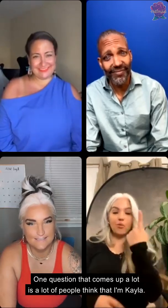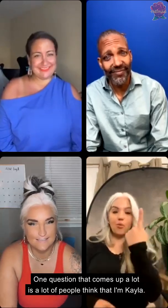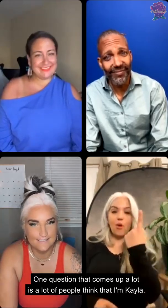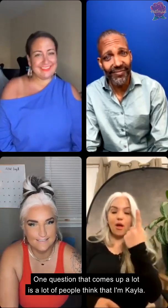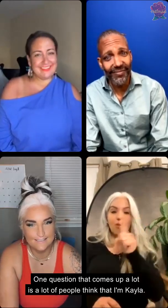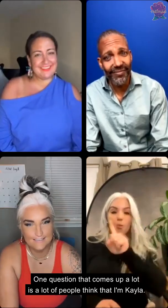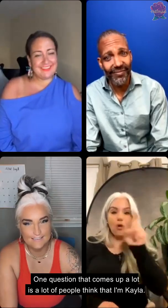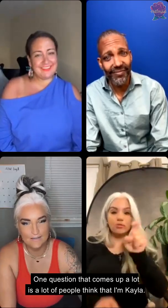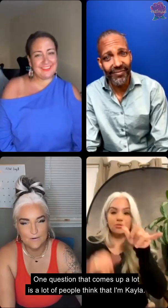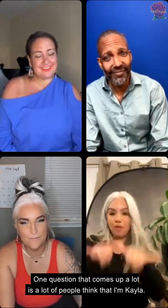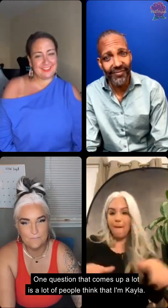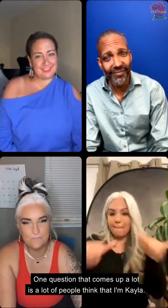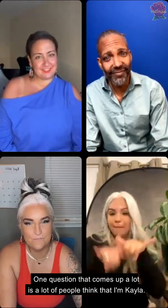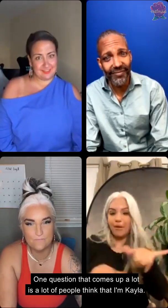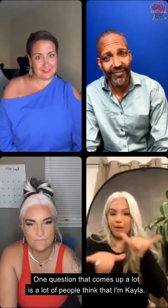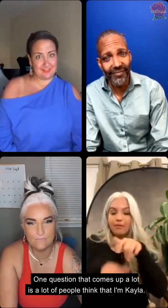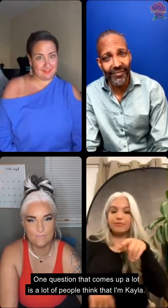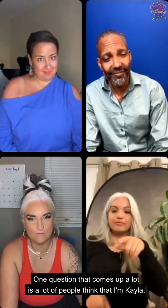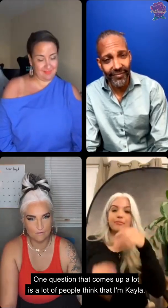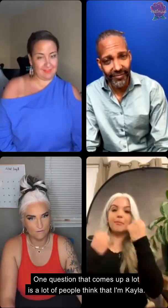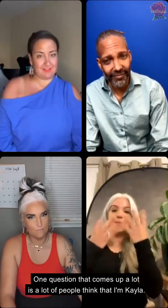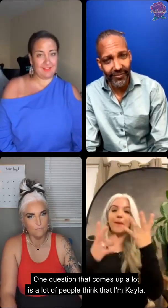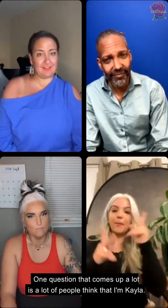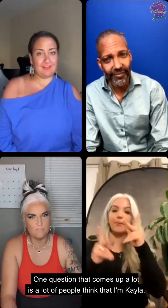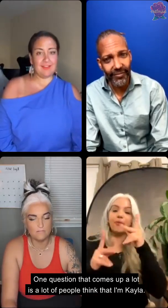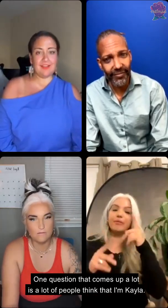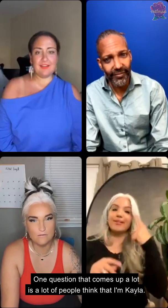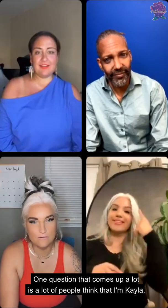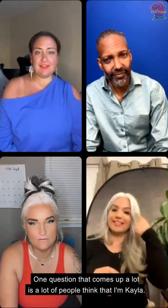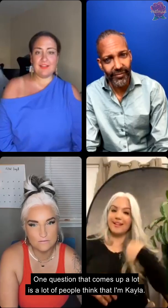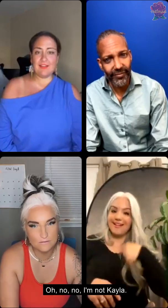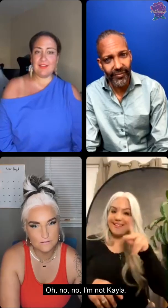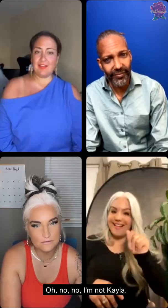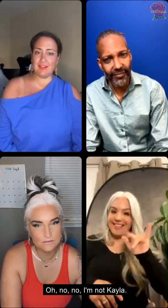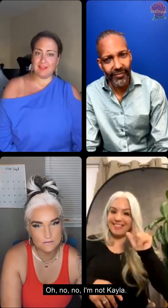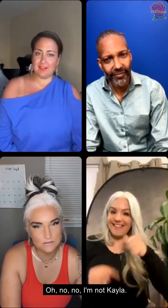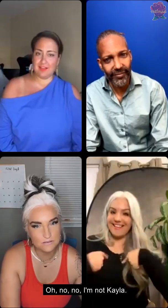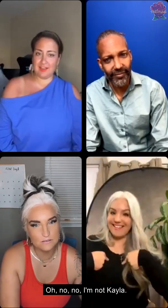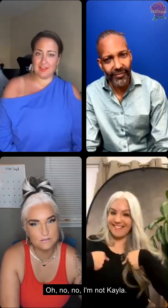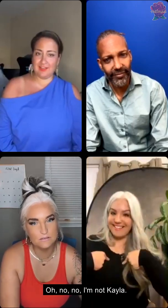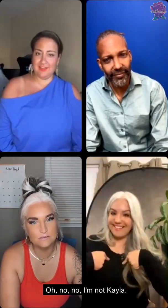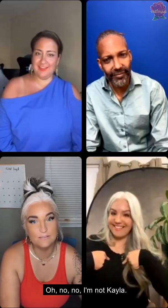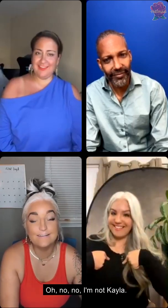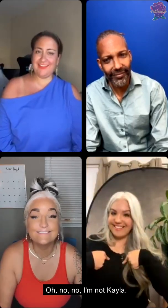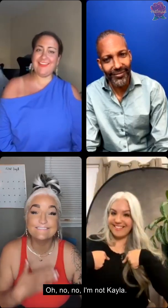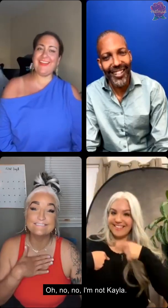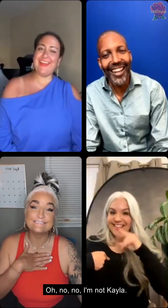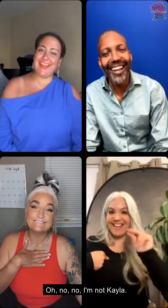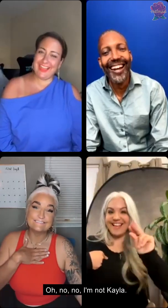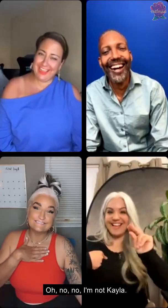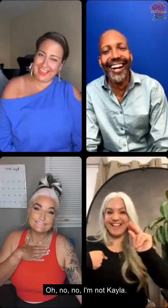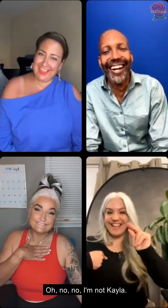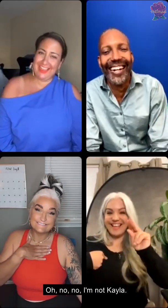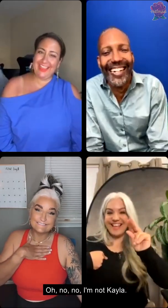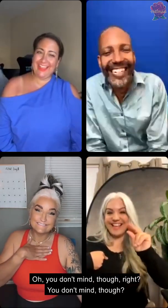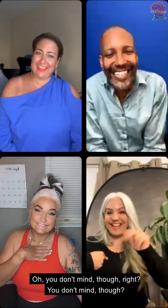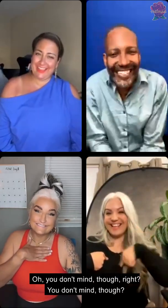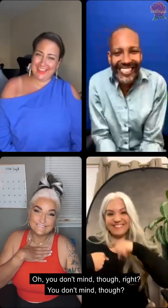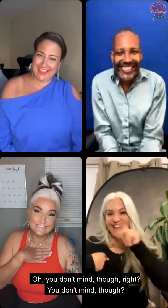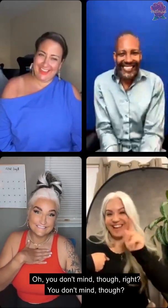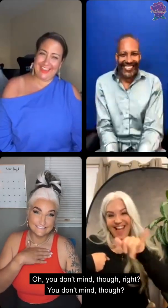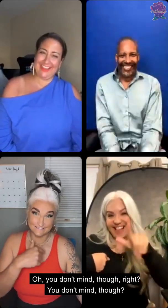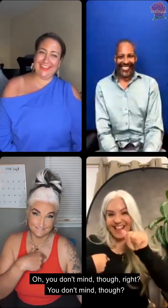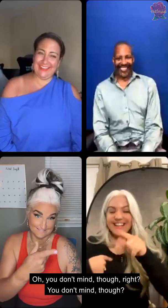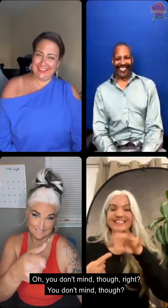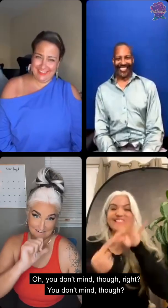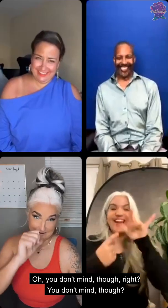It's funny. One question that comes up a lot is a lot of people think that I'm Kayla. Aww. And I'm like, no, no, no, I'm not